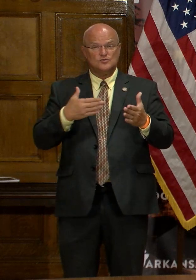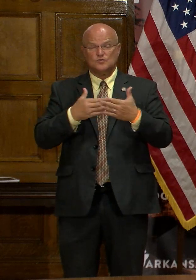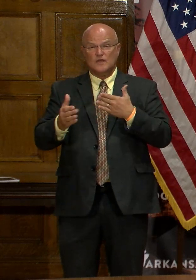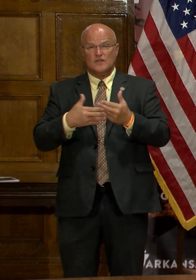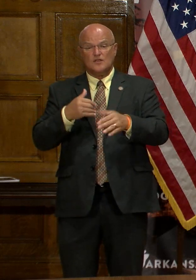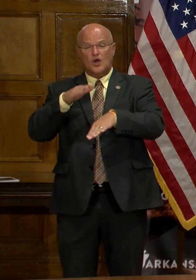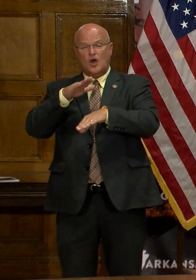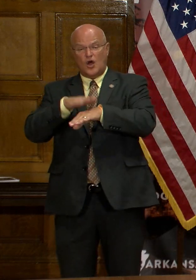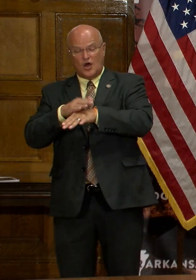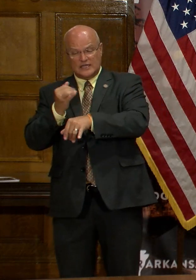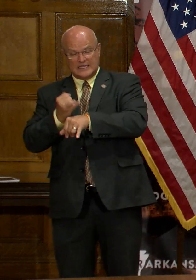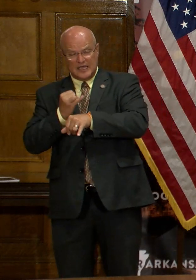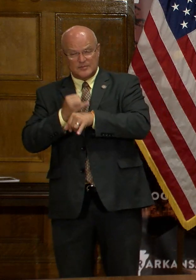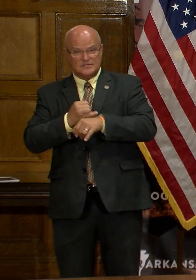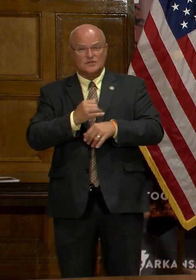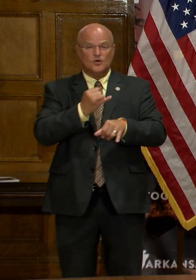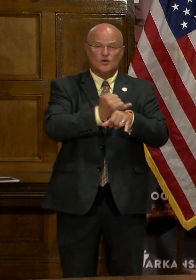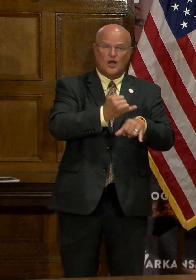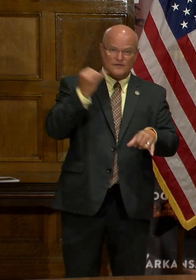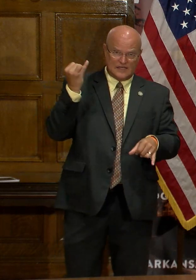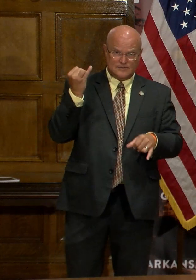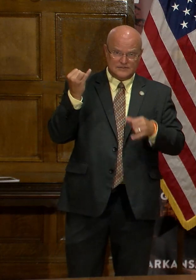are on-site or